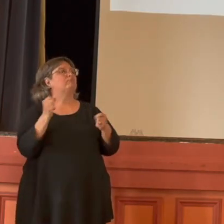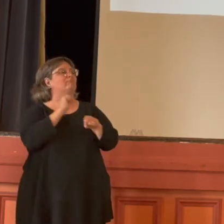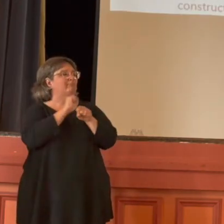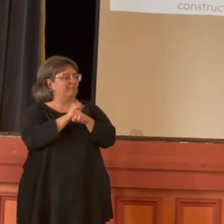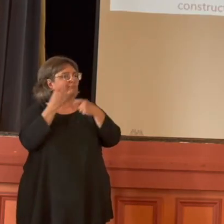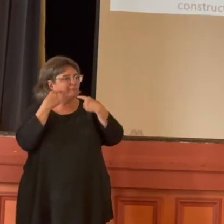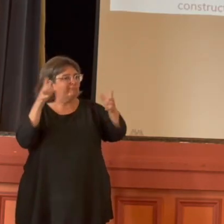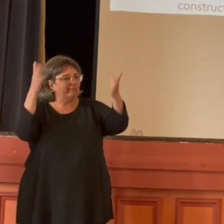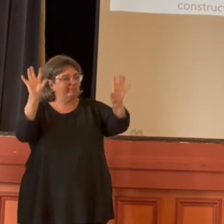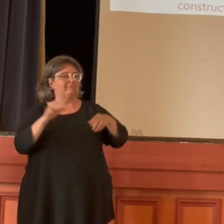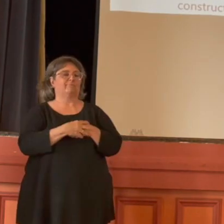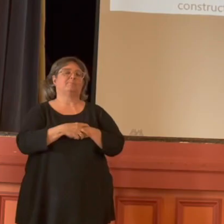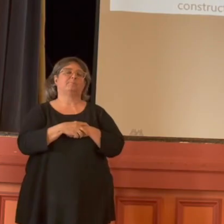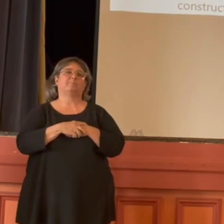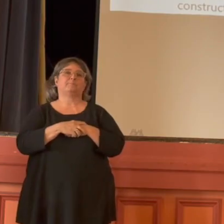done.